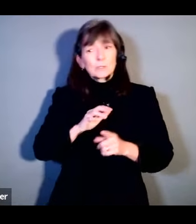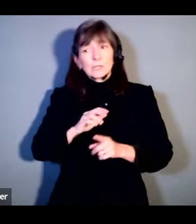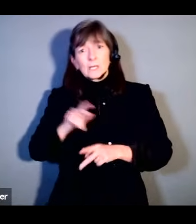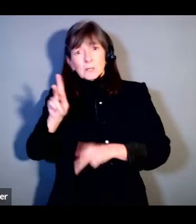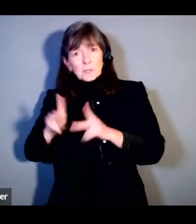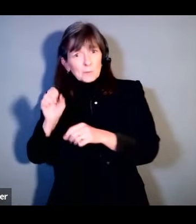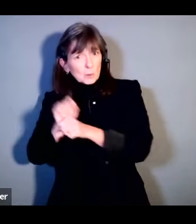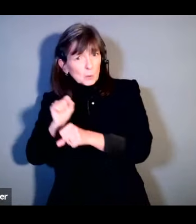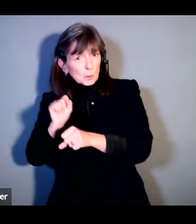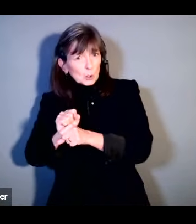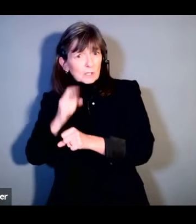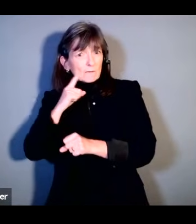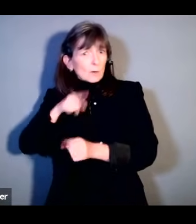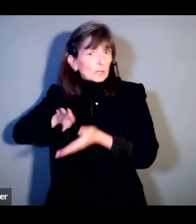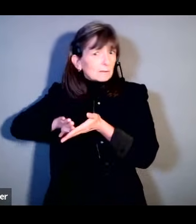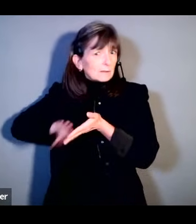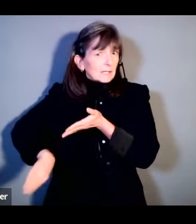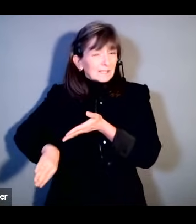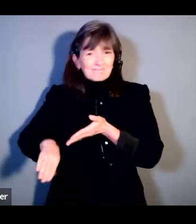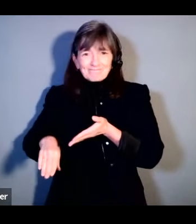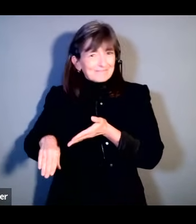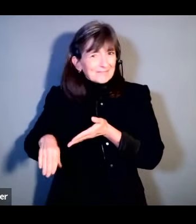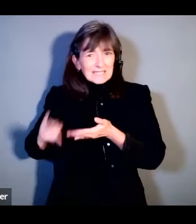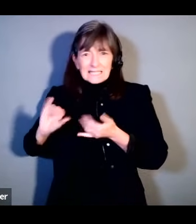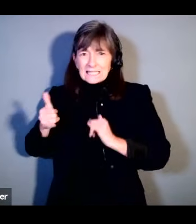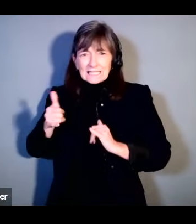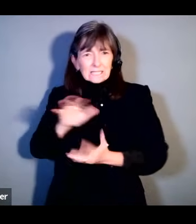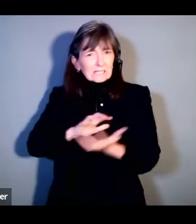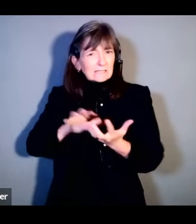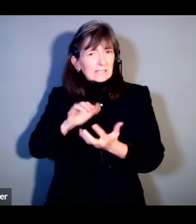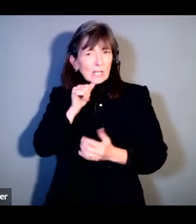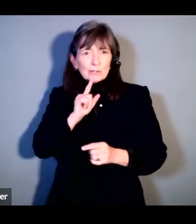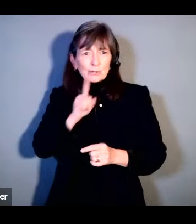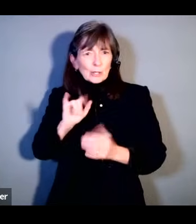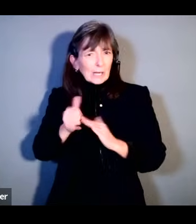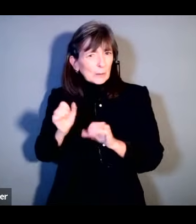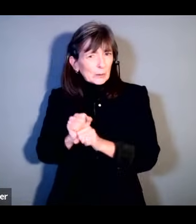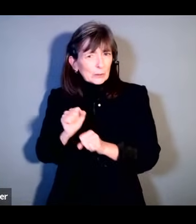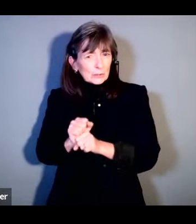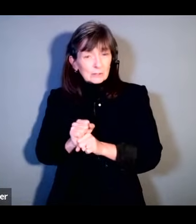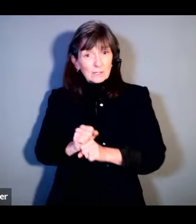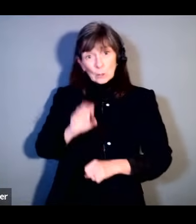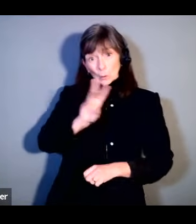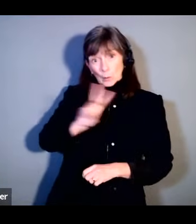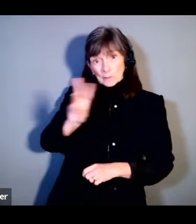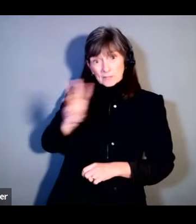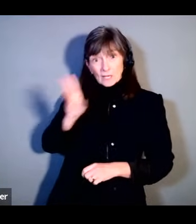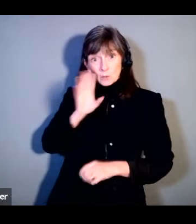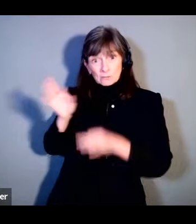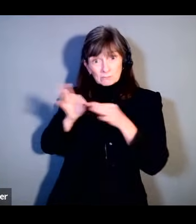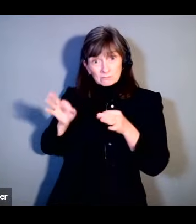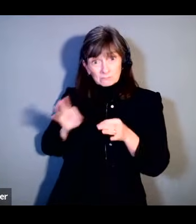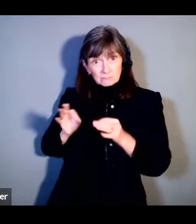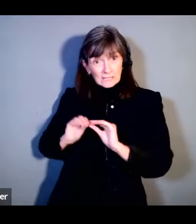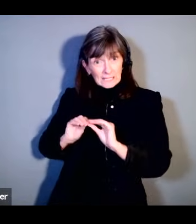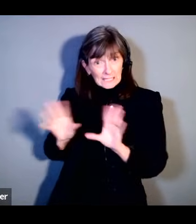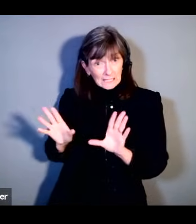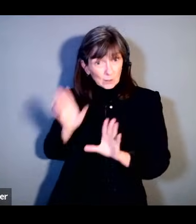this works. Is that process going to be spelled out a little more clearly on the website? So there